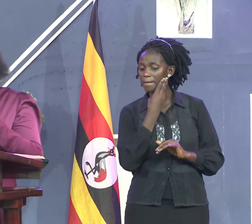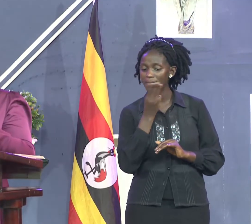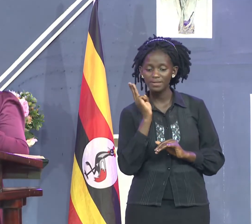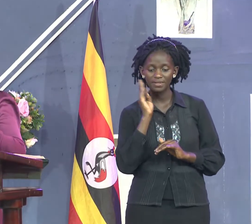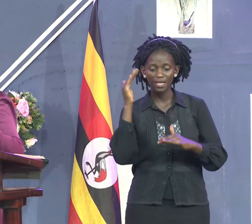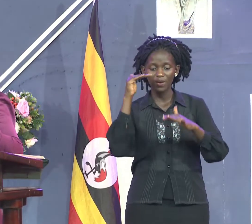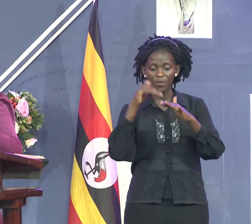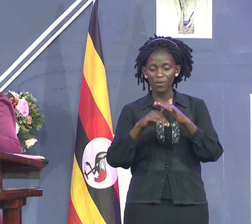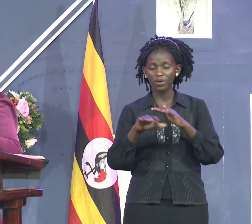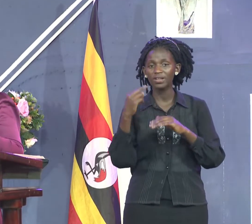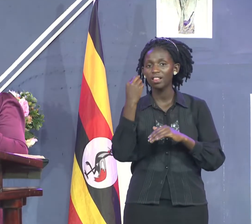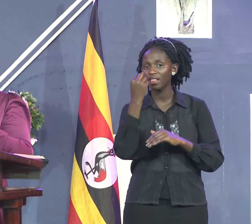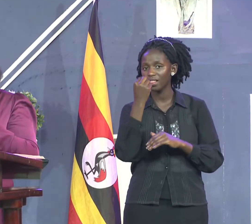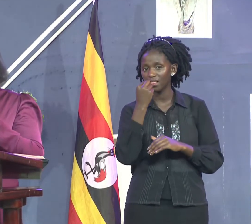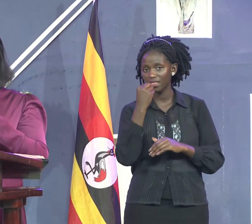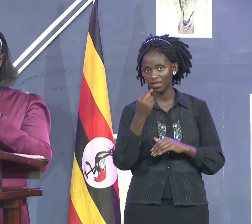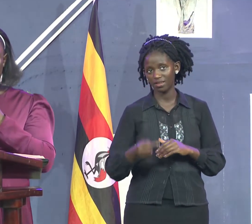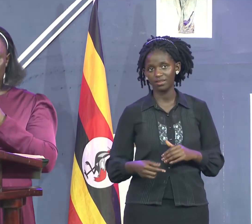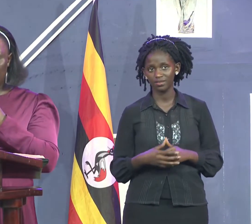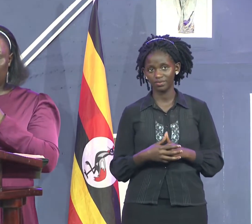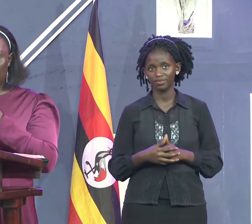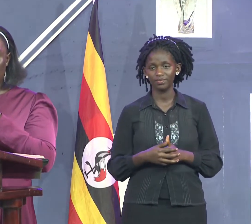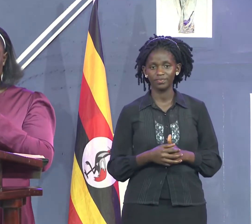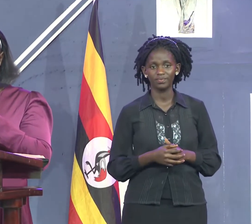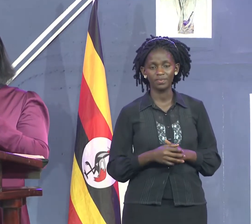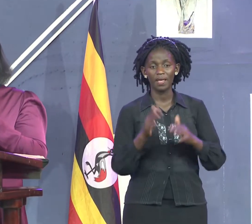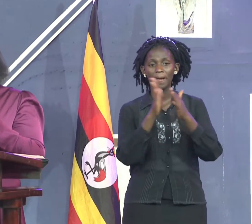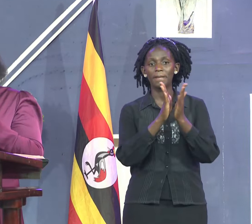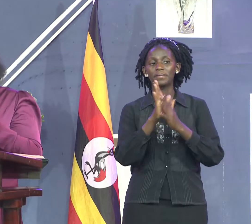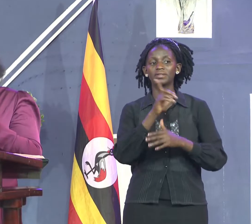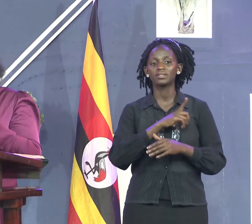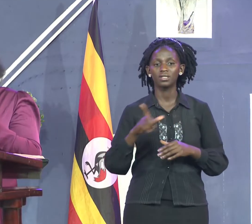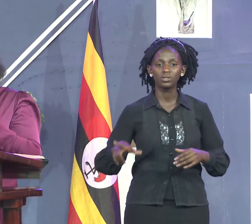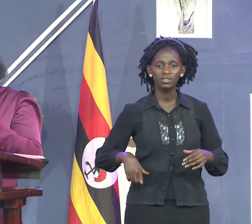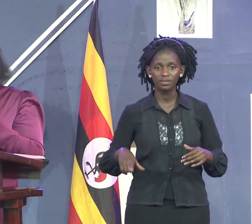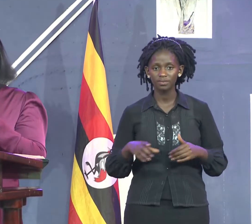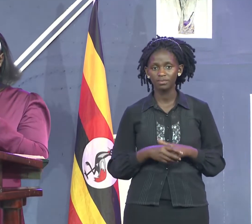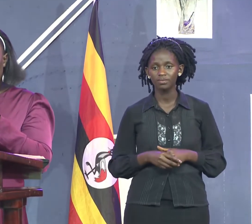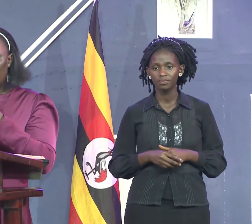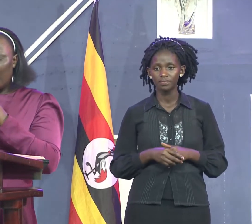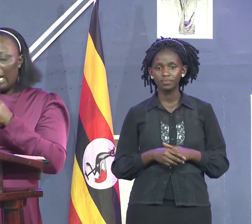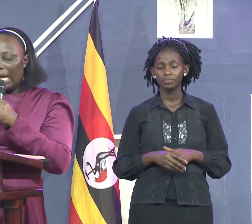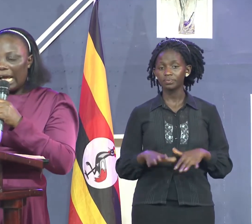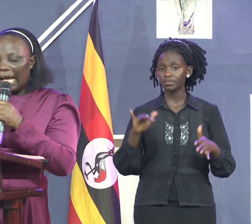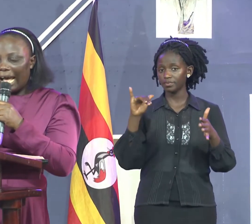And faithful instruction is on her tongue. Praise the Lord.